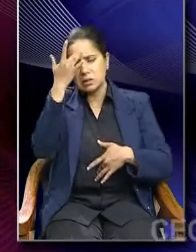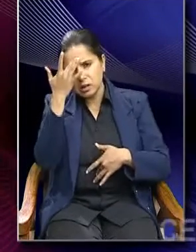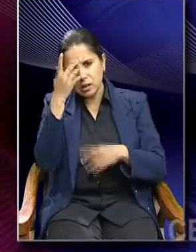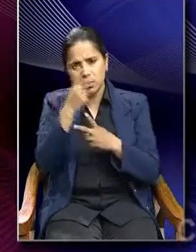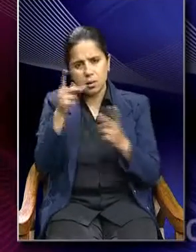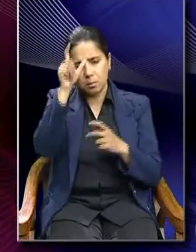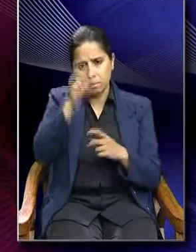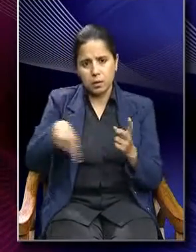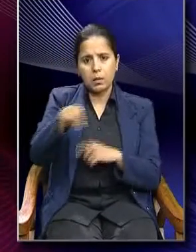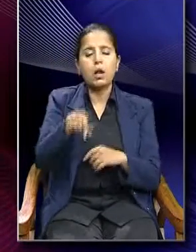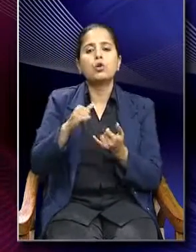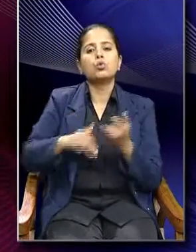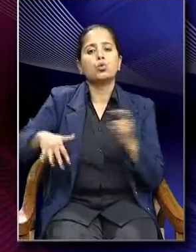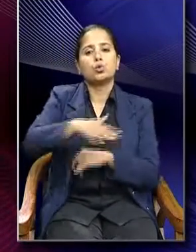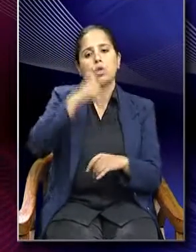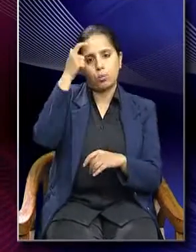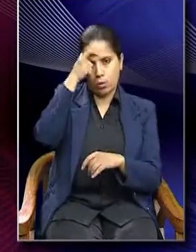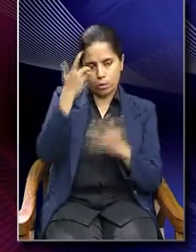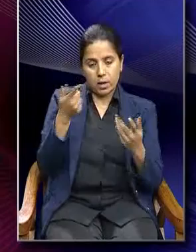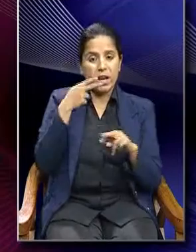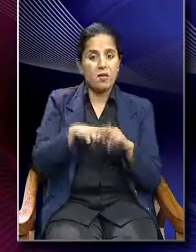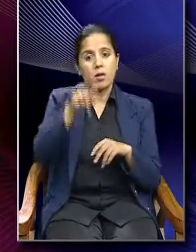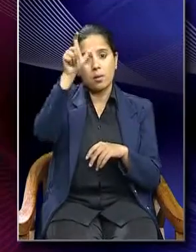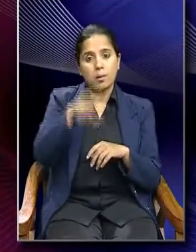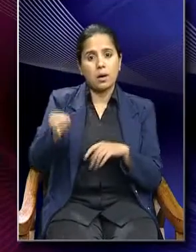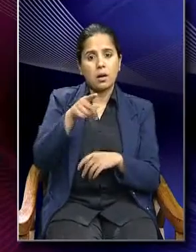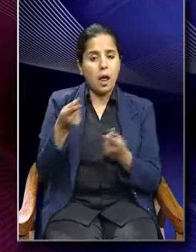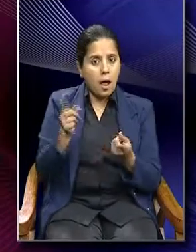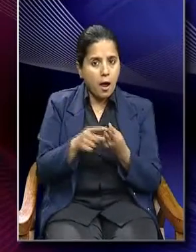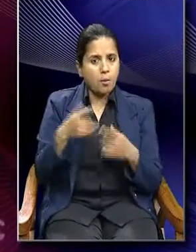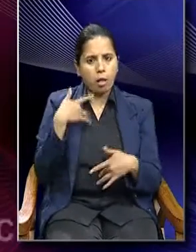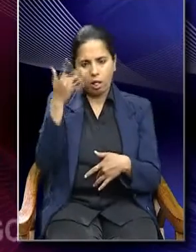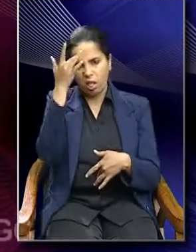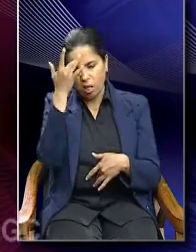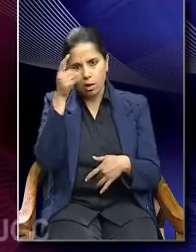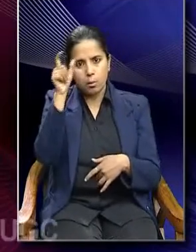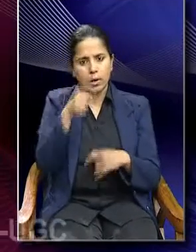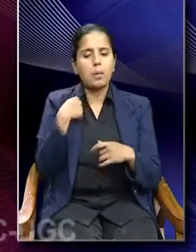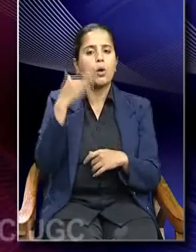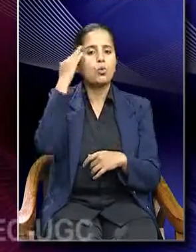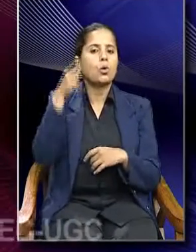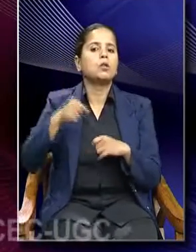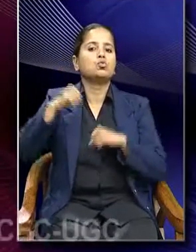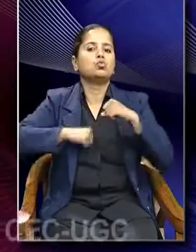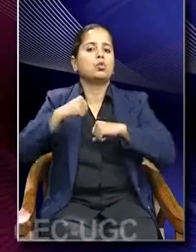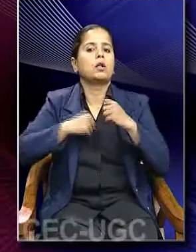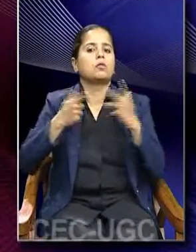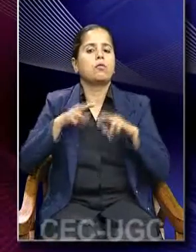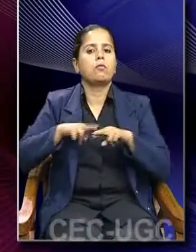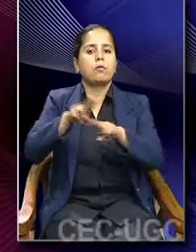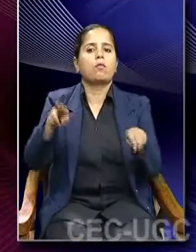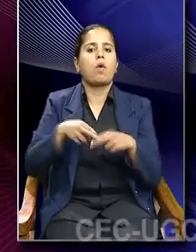a social problem. So, if a person falls ill, we know the structures within the family